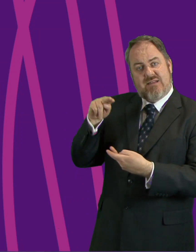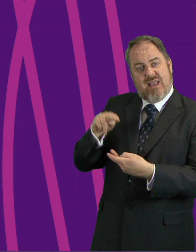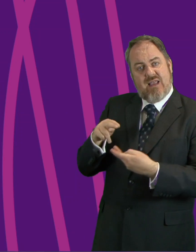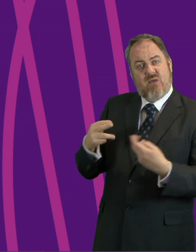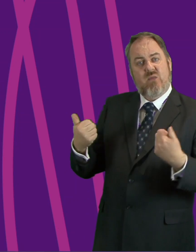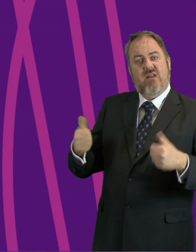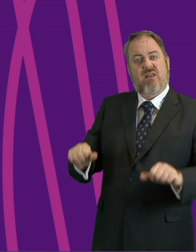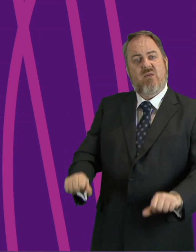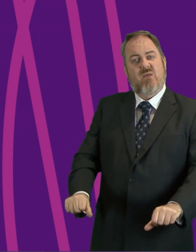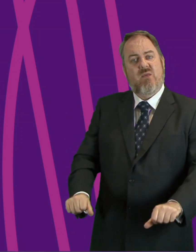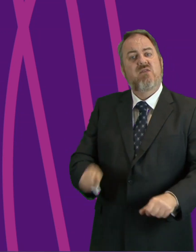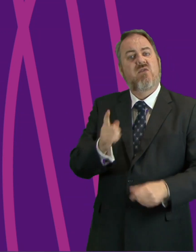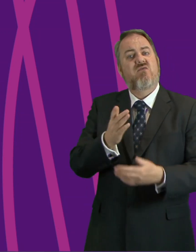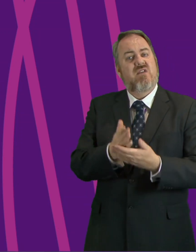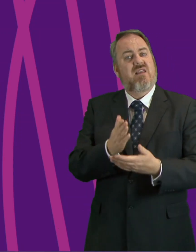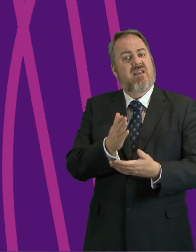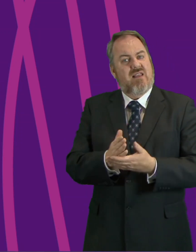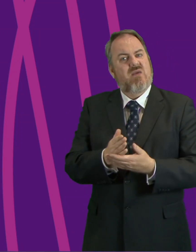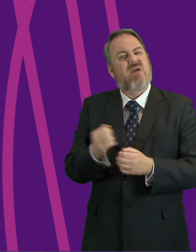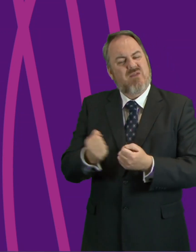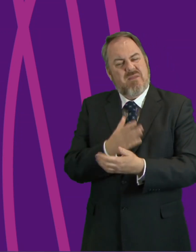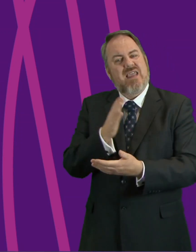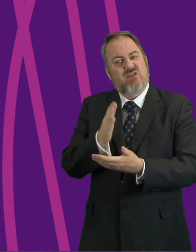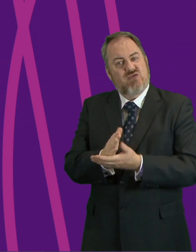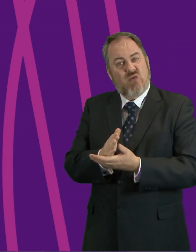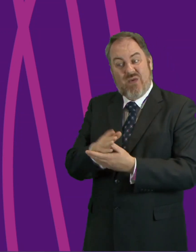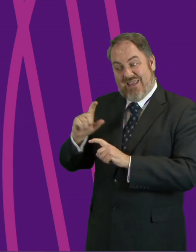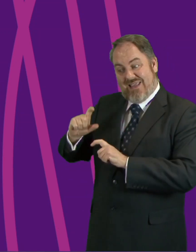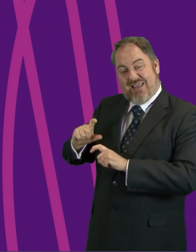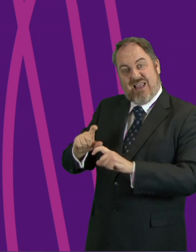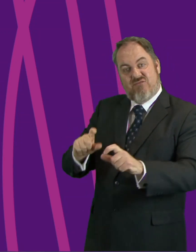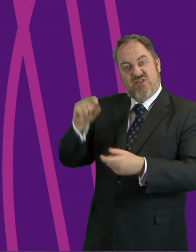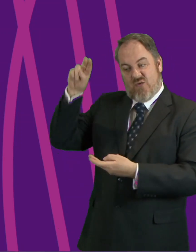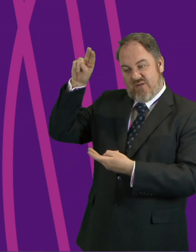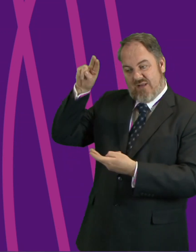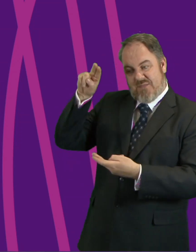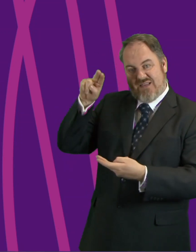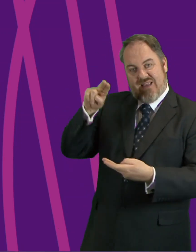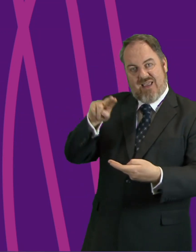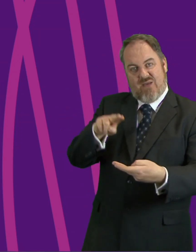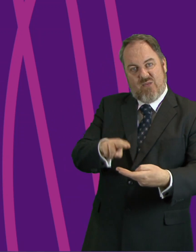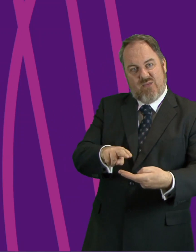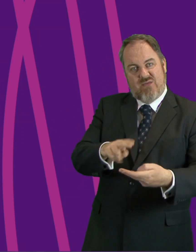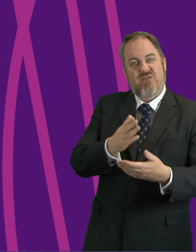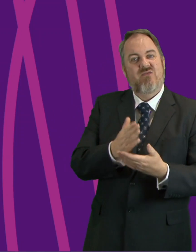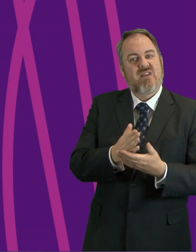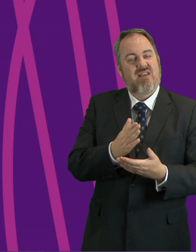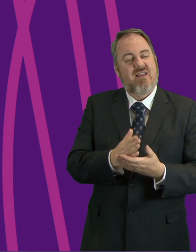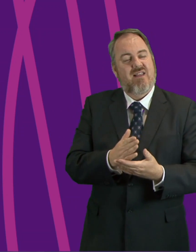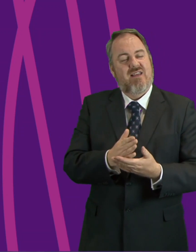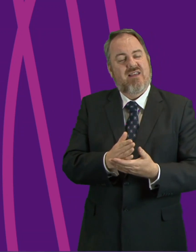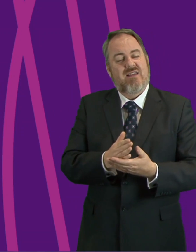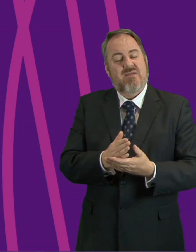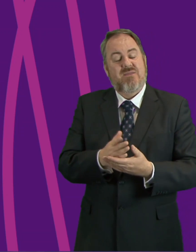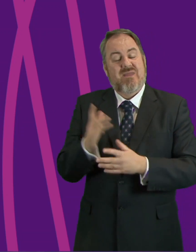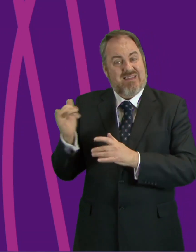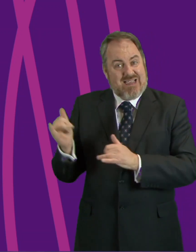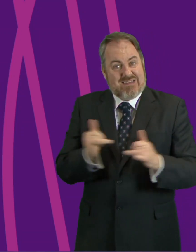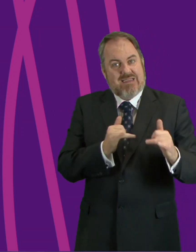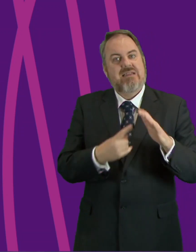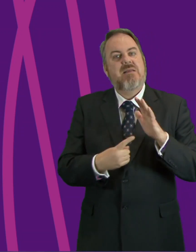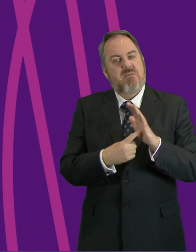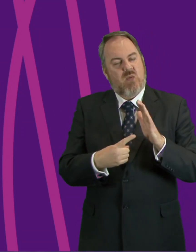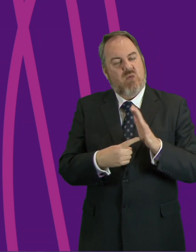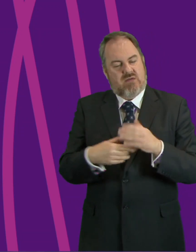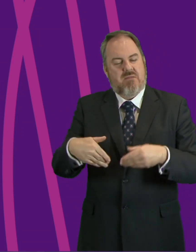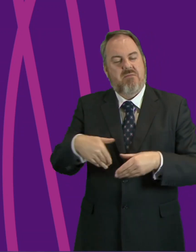make sure that that reduction continues in the weeks ahead. Testing is important, and so but it has to be clinically